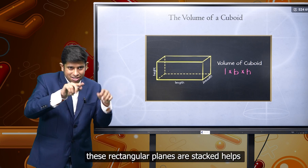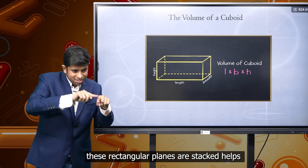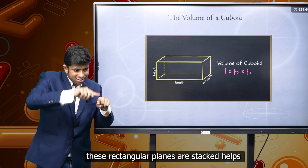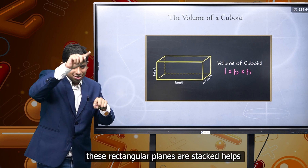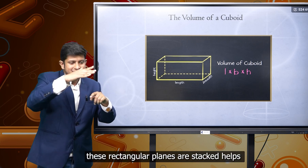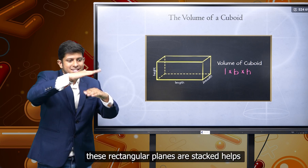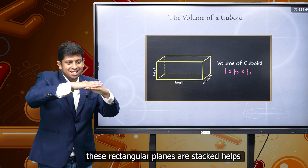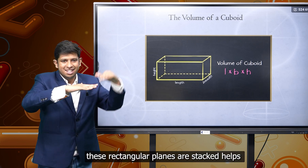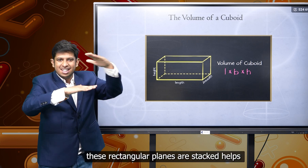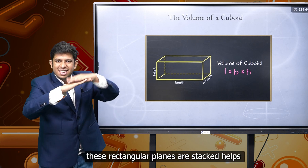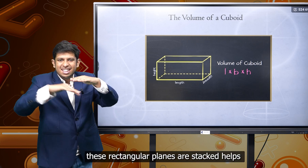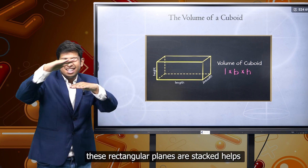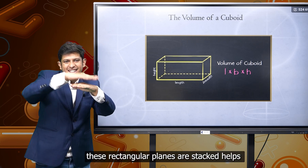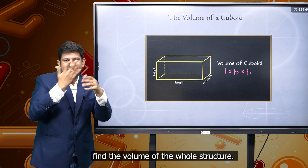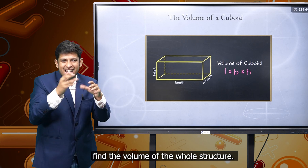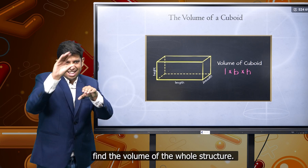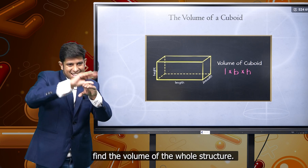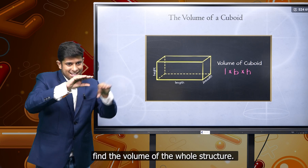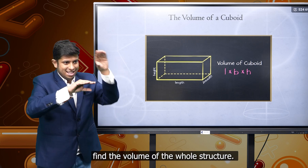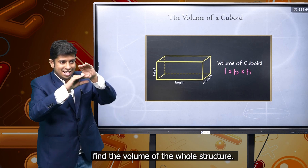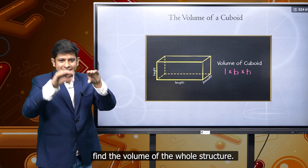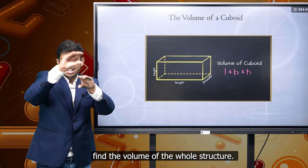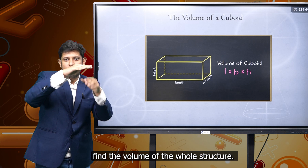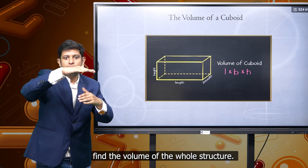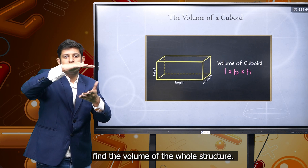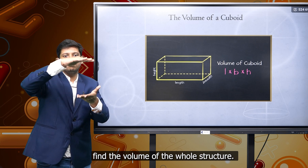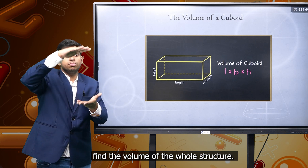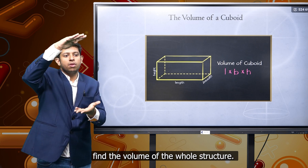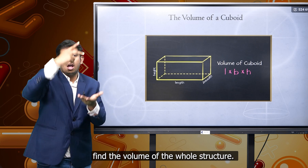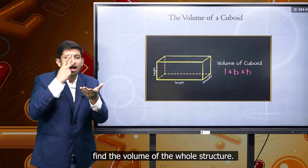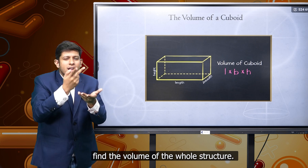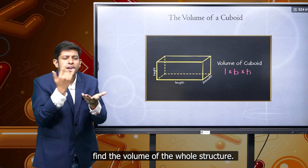are stacked helps find the volume of the whole structure.